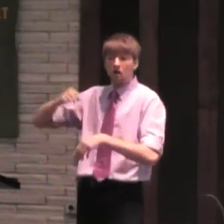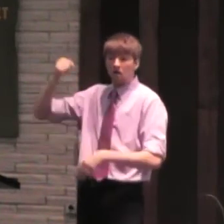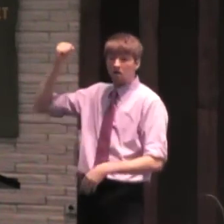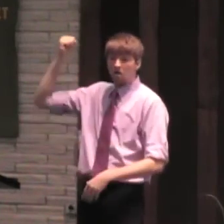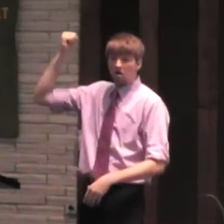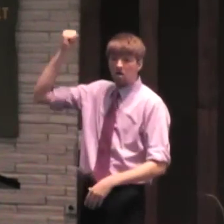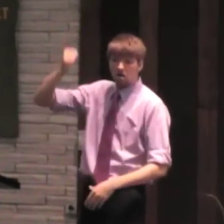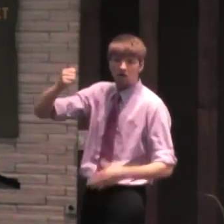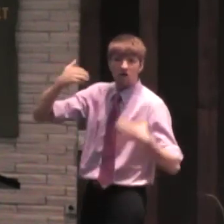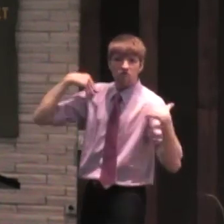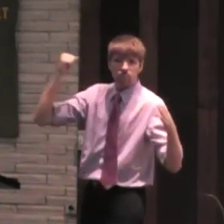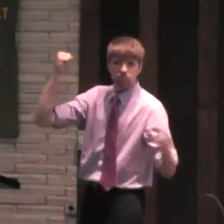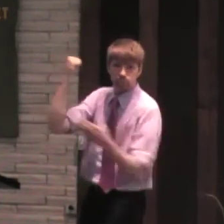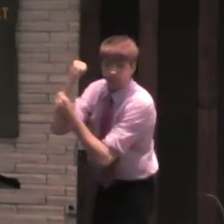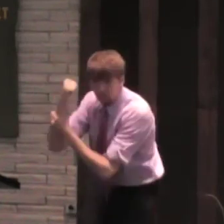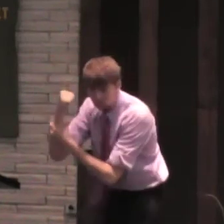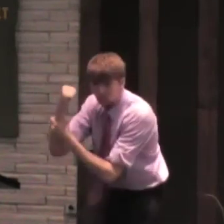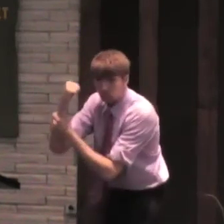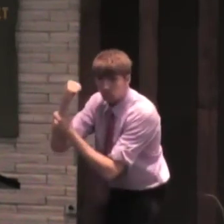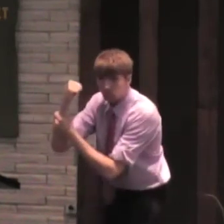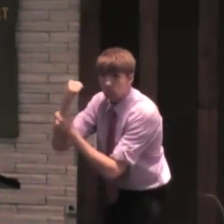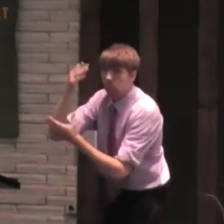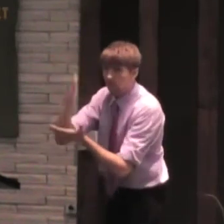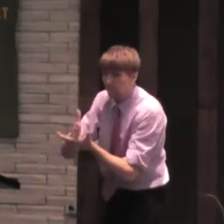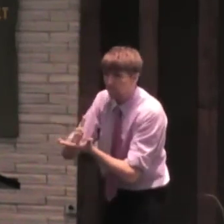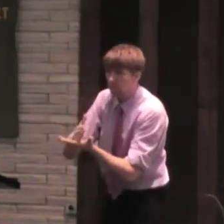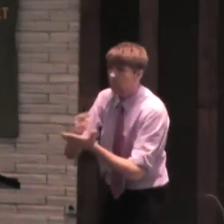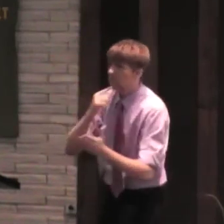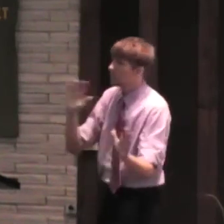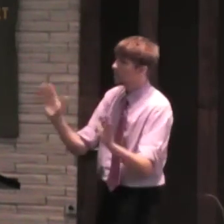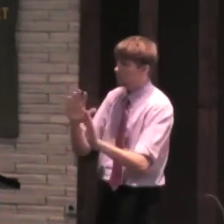sacrifice. But at the right time, an angel stopped his hand